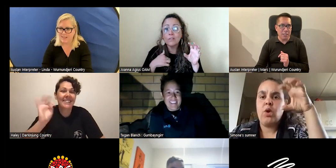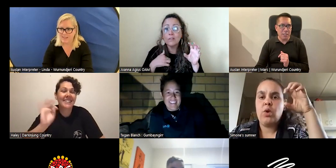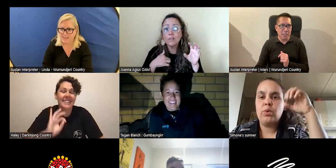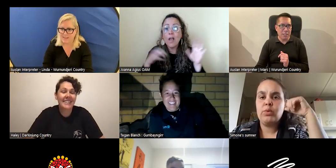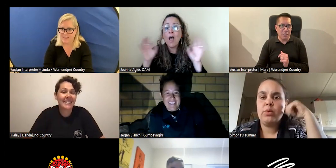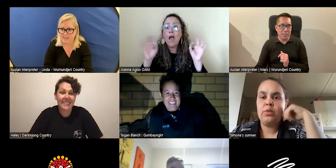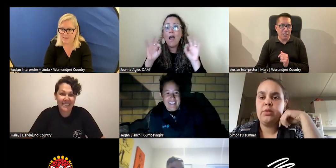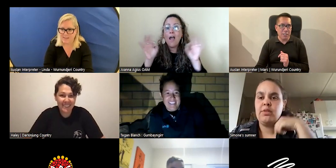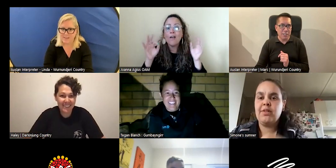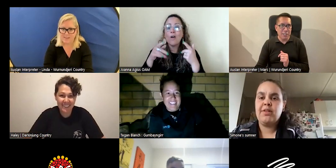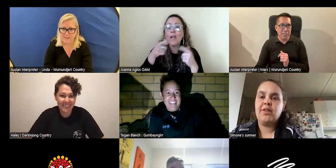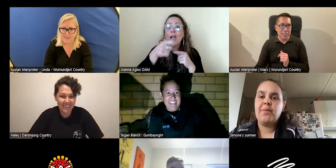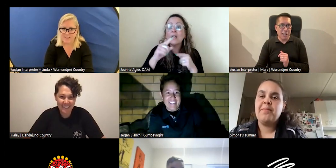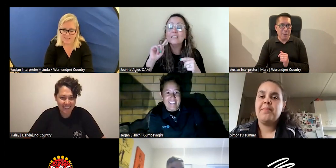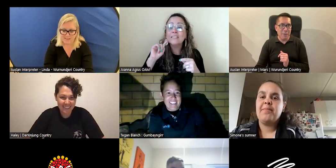freezing?